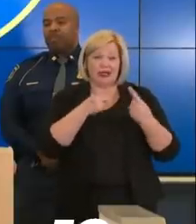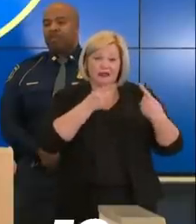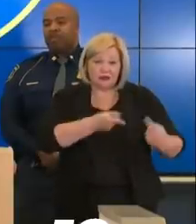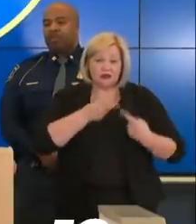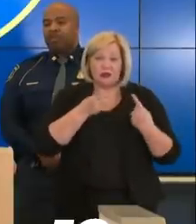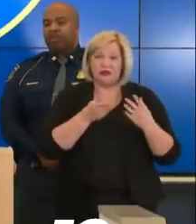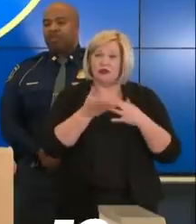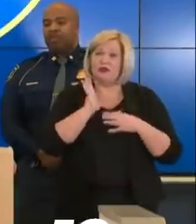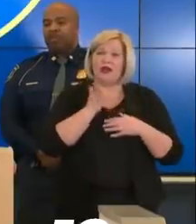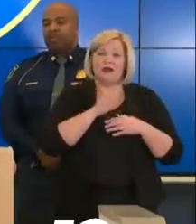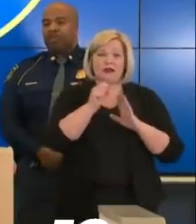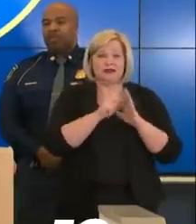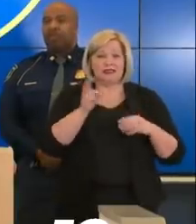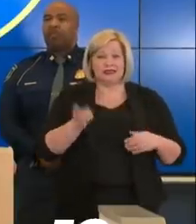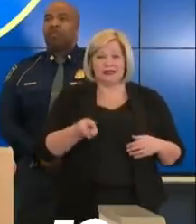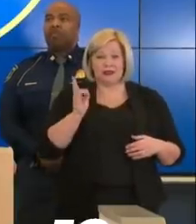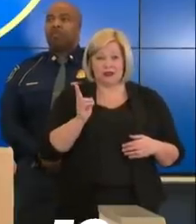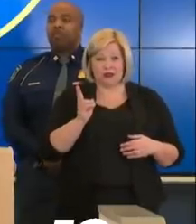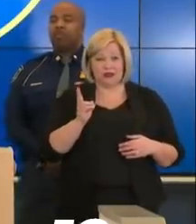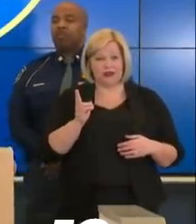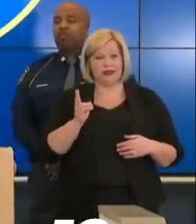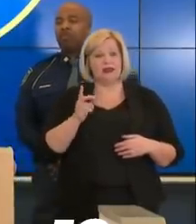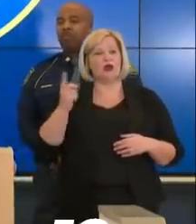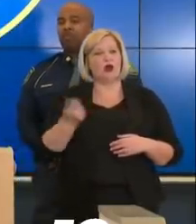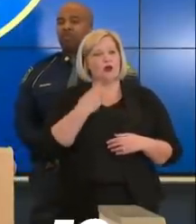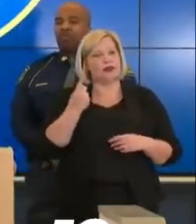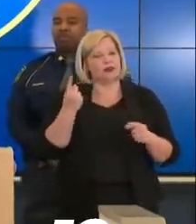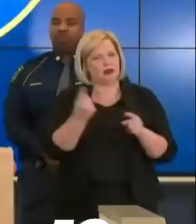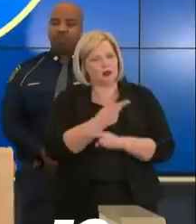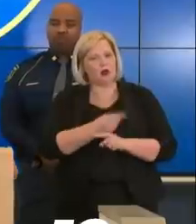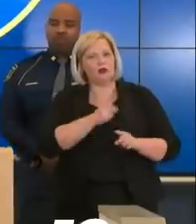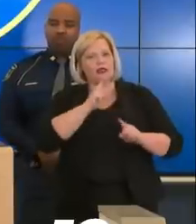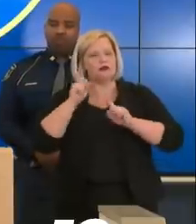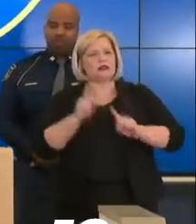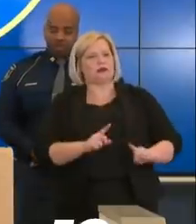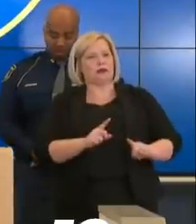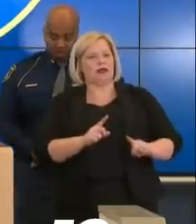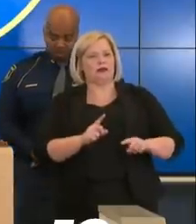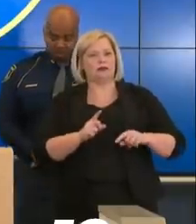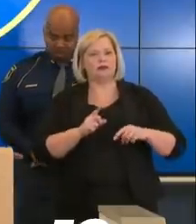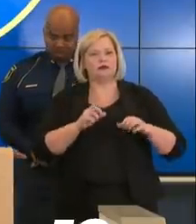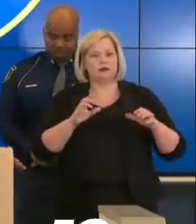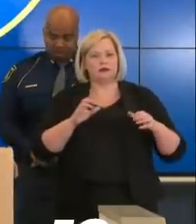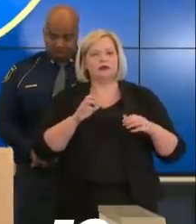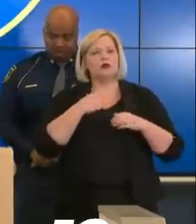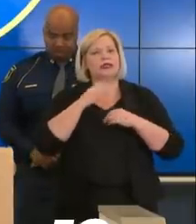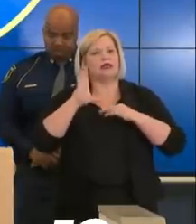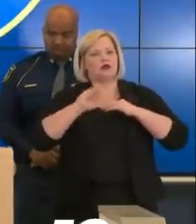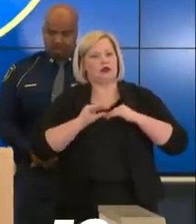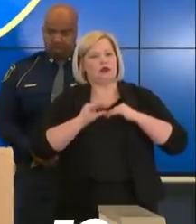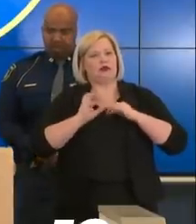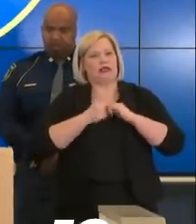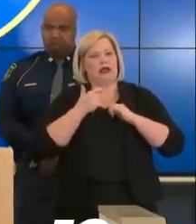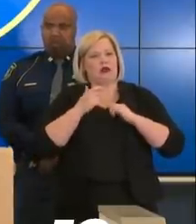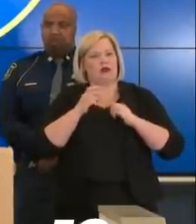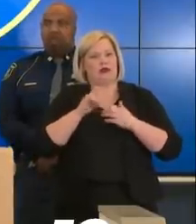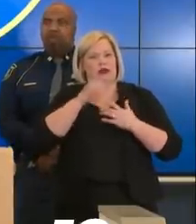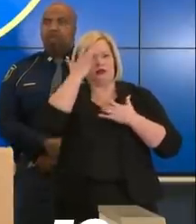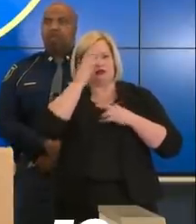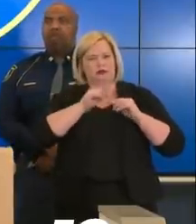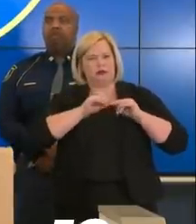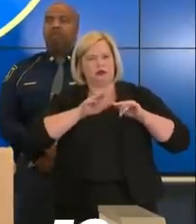state's history. If we take appropriate and responsible actions, we can mitigate the spread of this virus and save